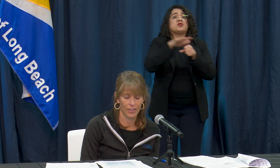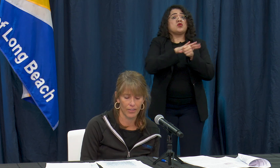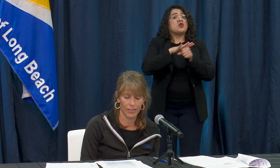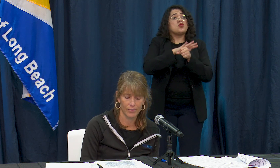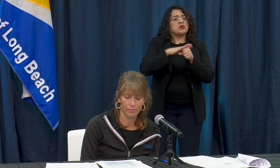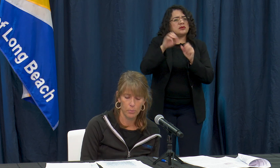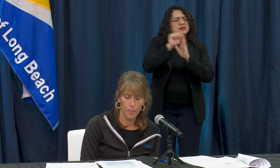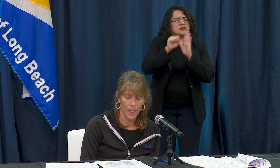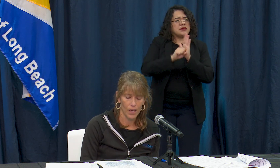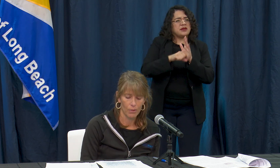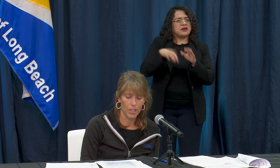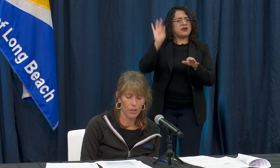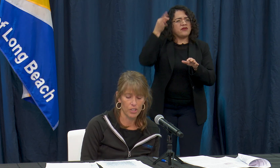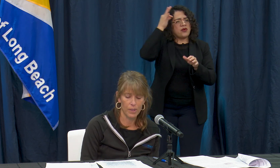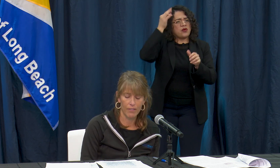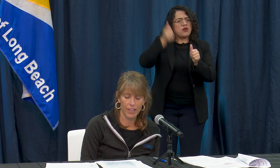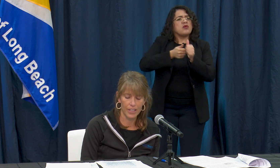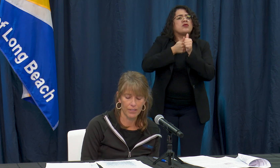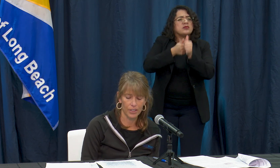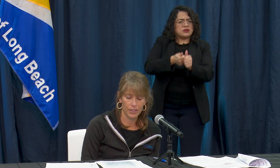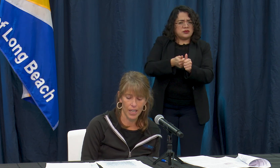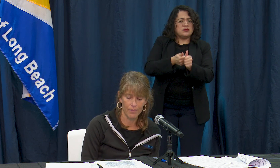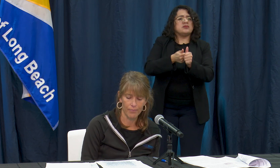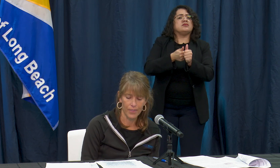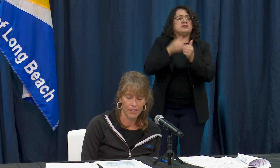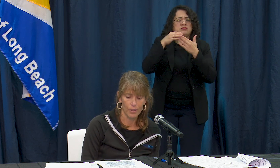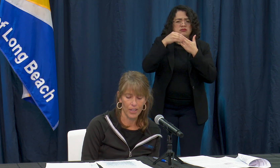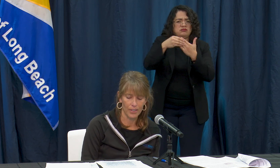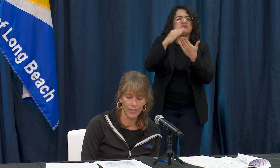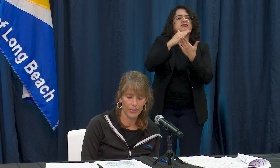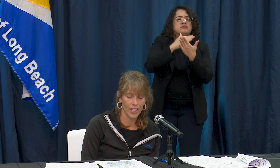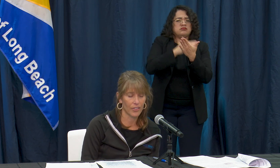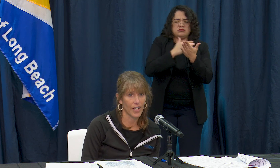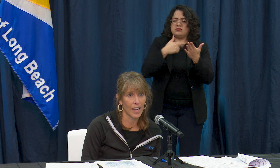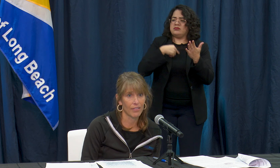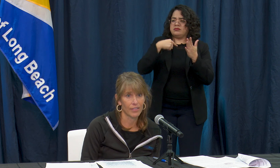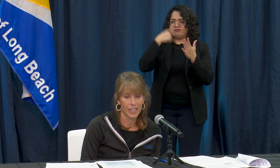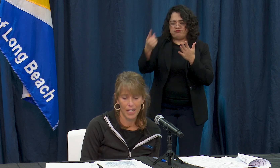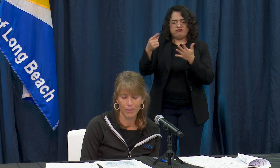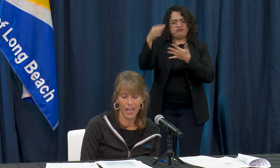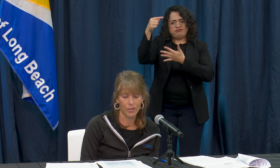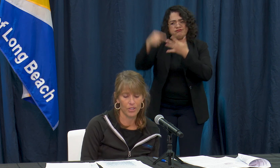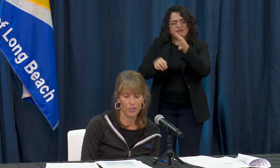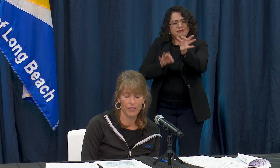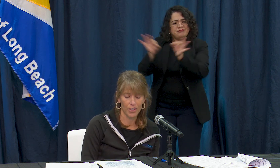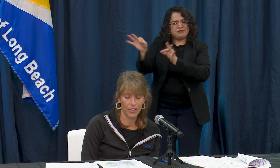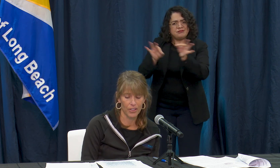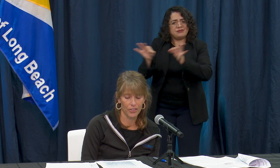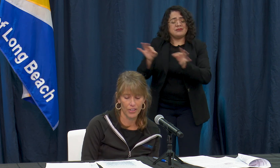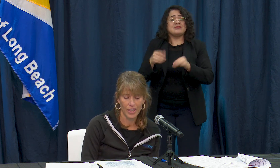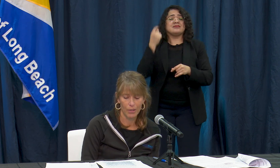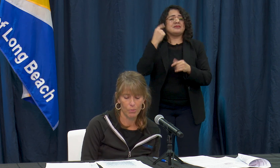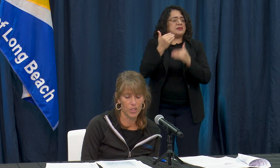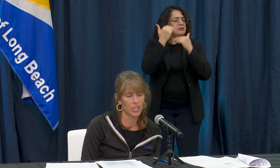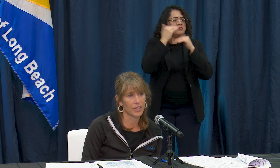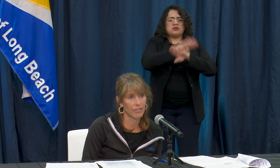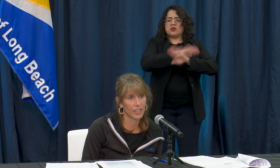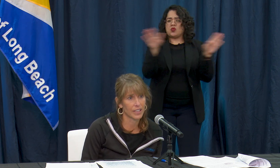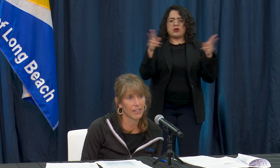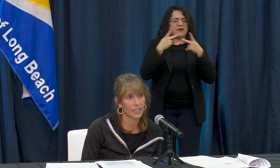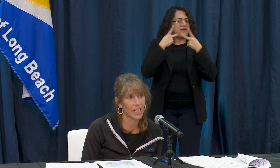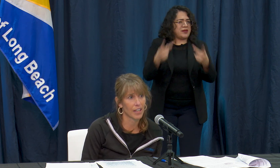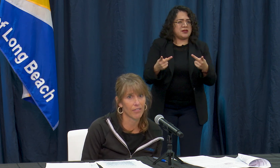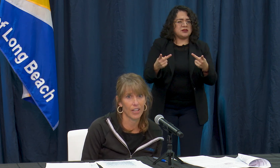federal guidance. We know it has been a very difficult time for residents and staff, and we've had to restrict visitors, and we